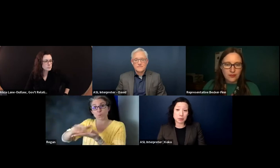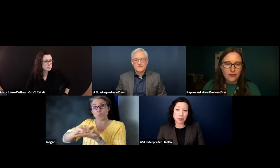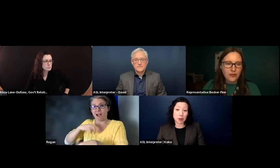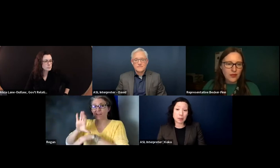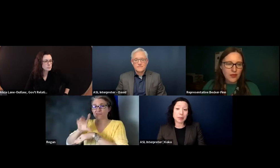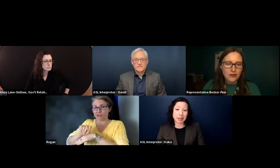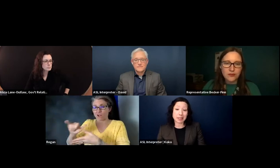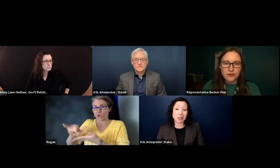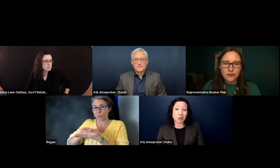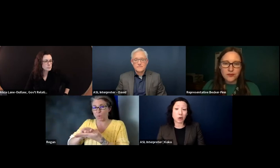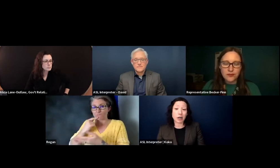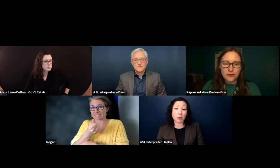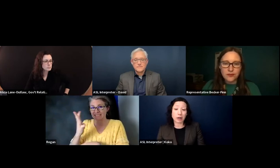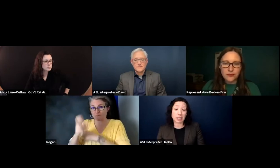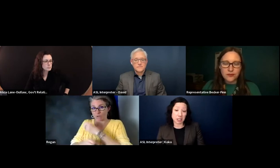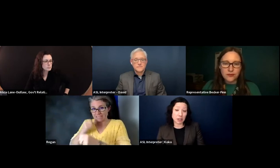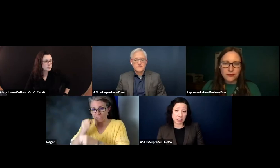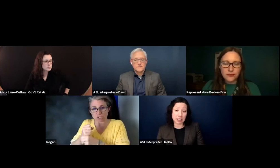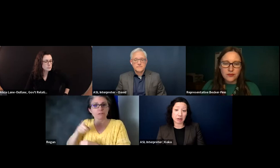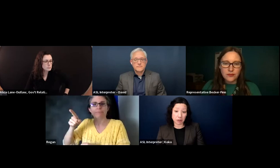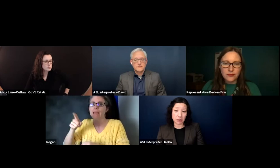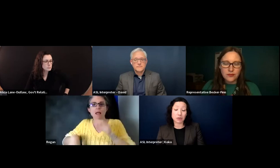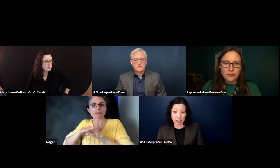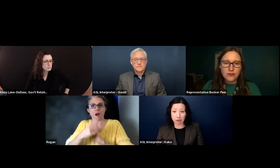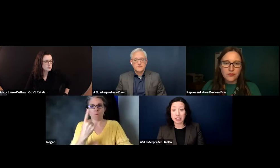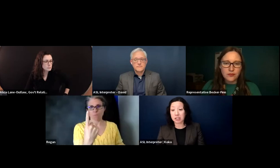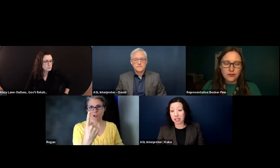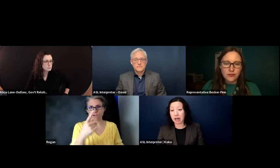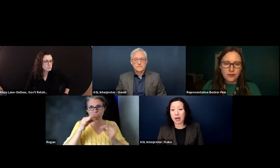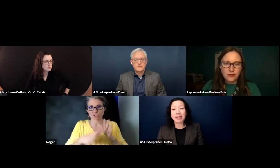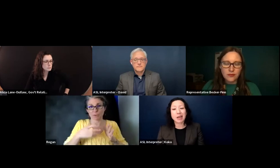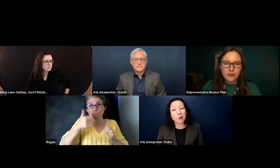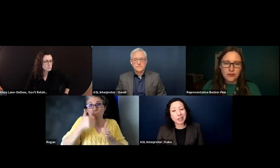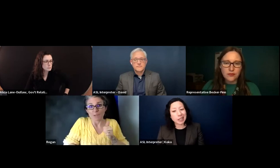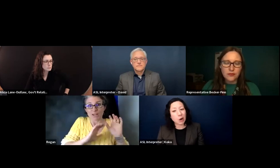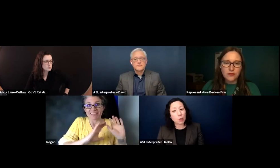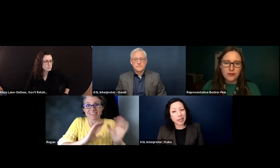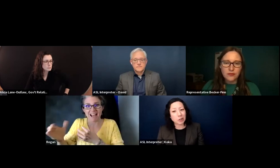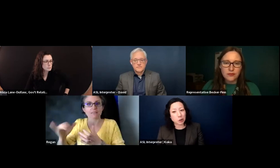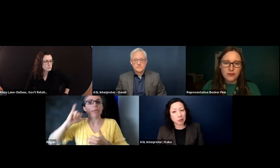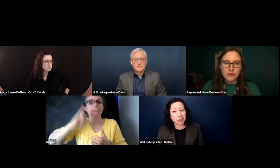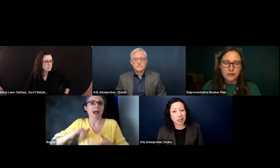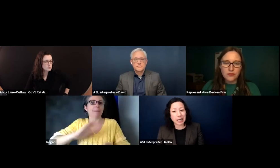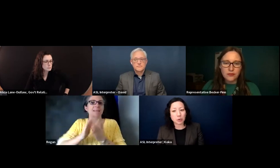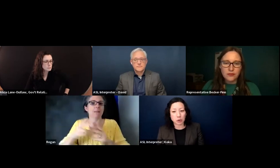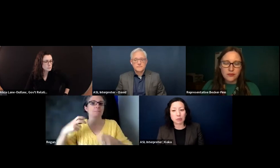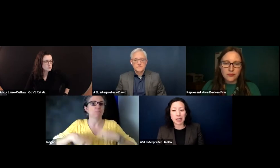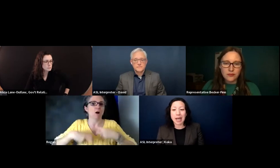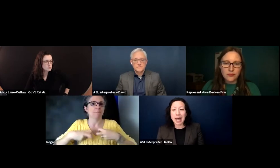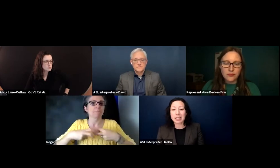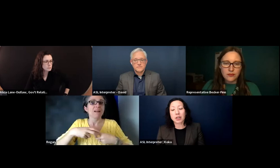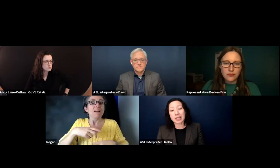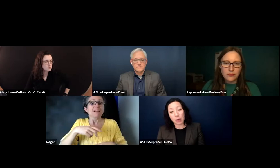classrooms? Because in New York, where I've consulted for several years now, they only allow one interpreter in the